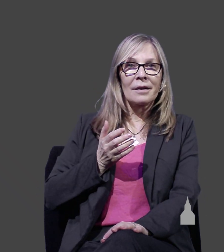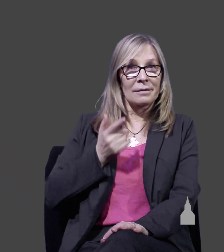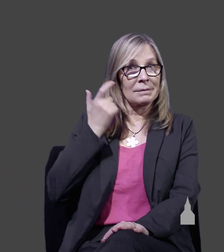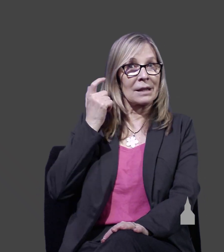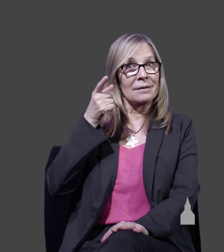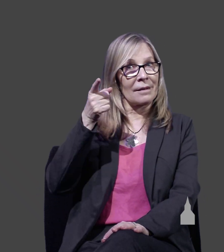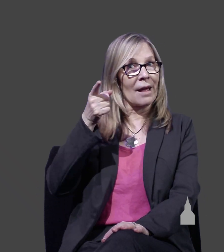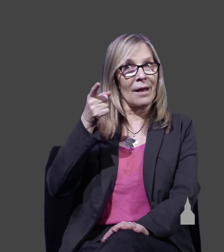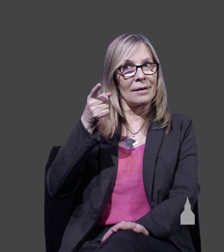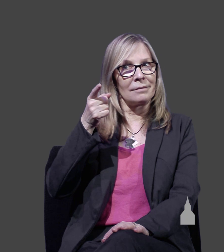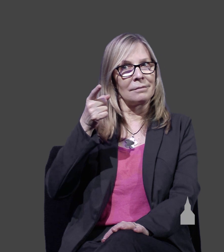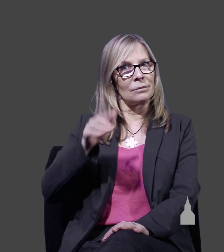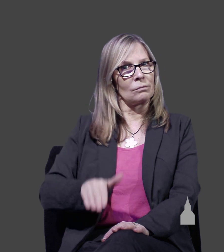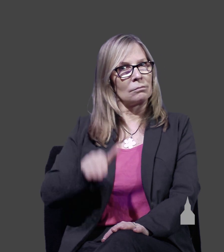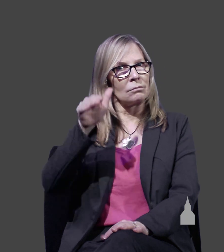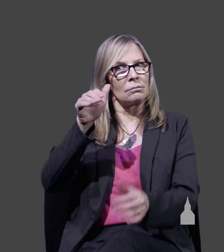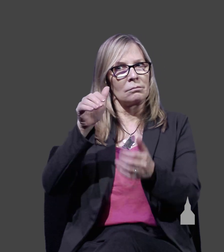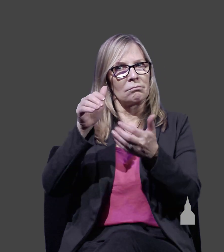Because they were walking in wisdom.